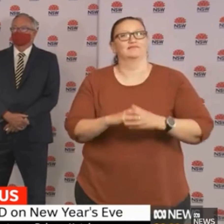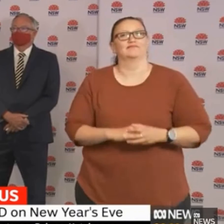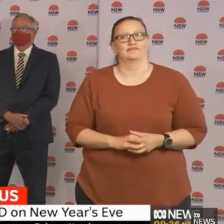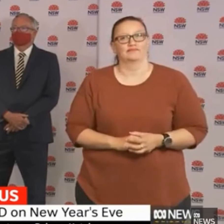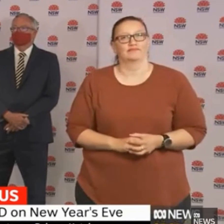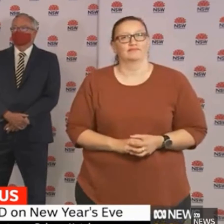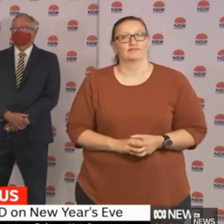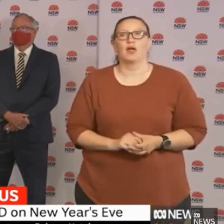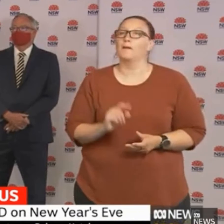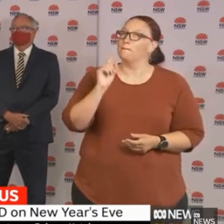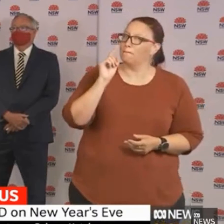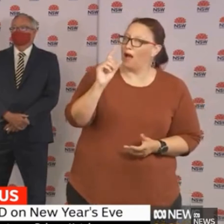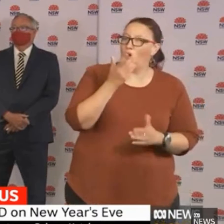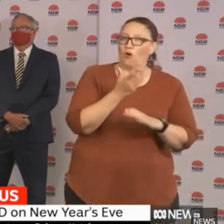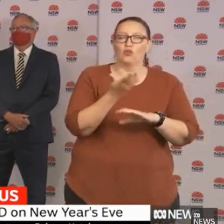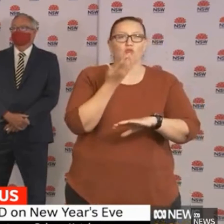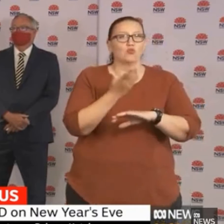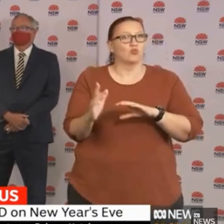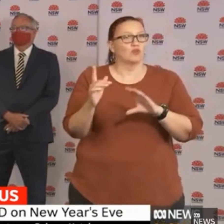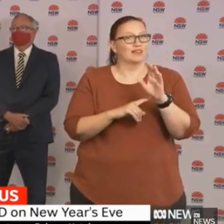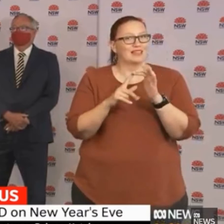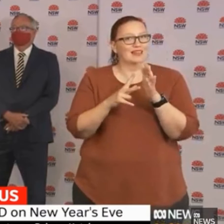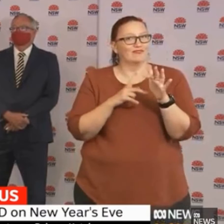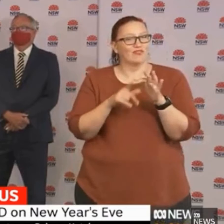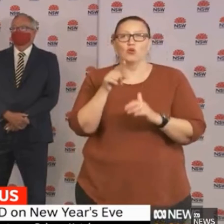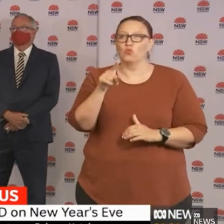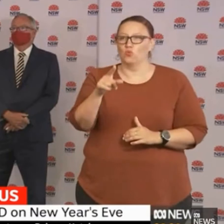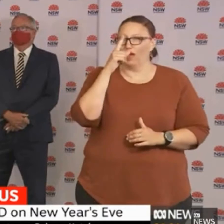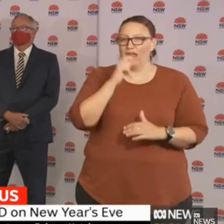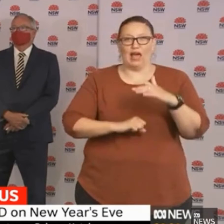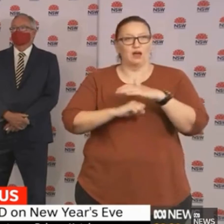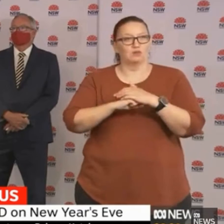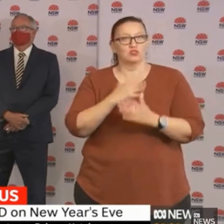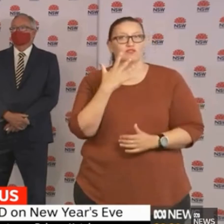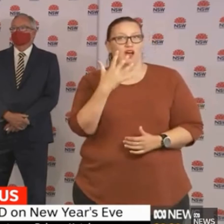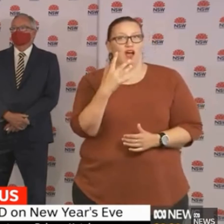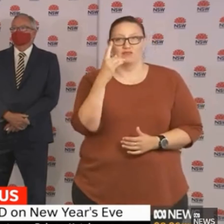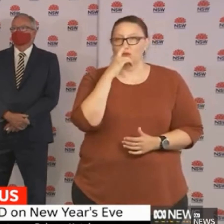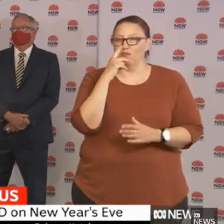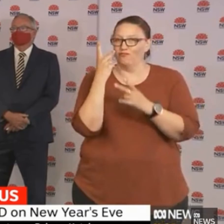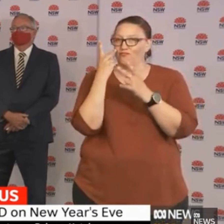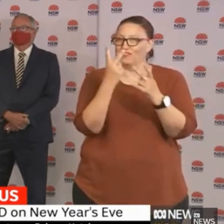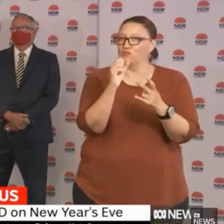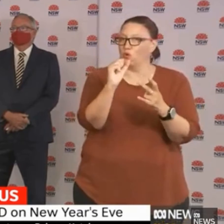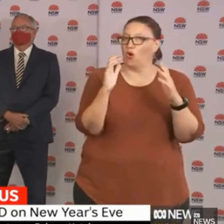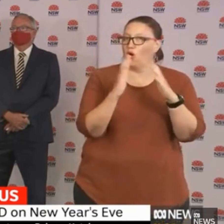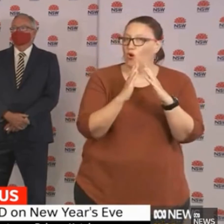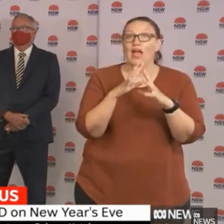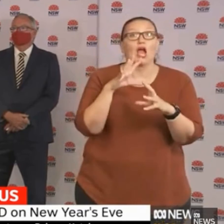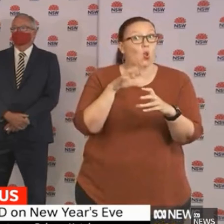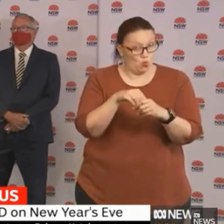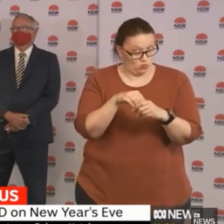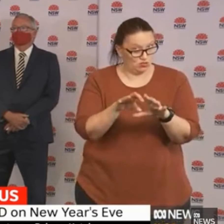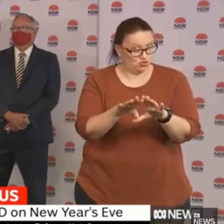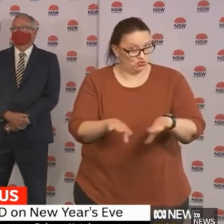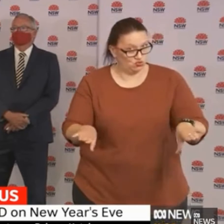Beaches. However, on New Year's Eve, you will have some relief. You'll be able to have up to 5 people into your home, including children. But again,